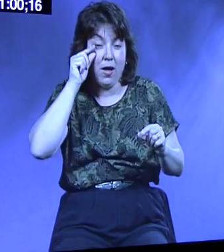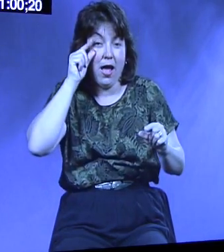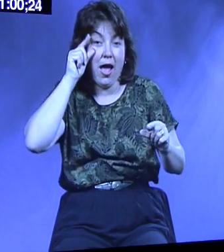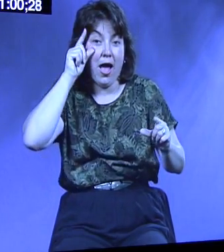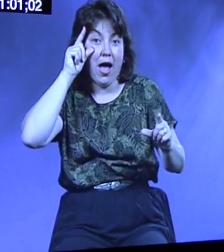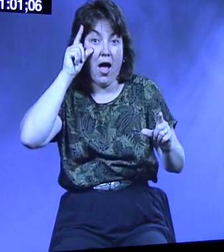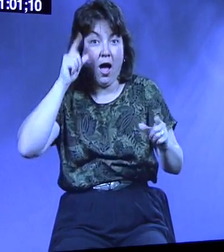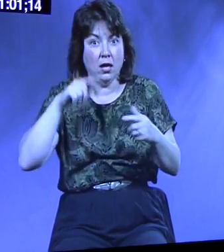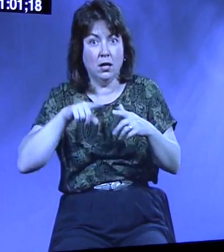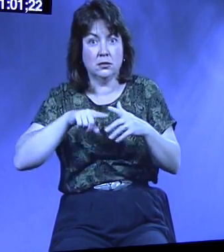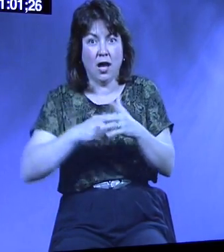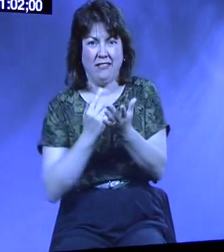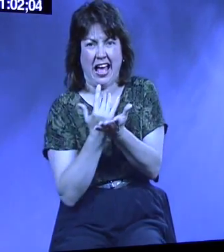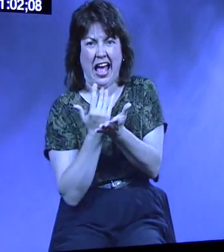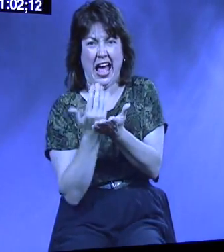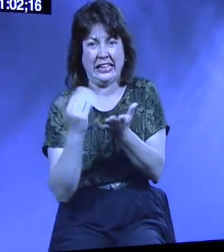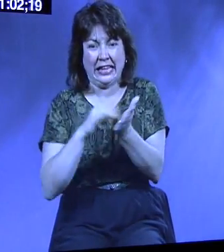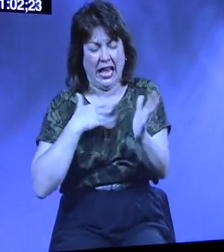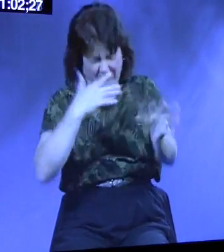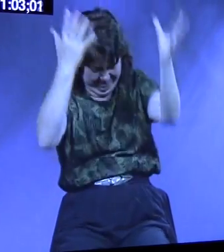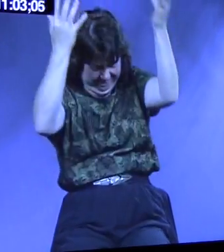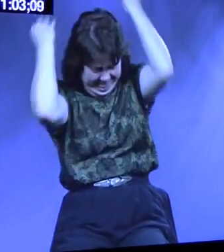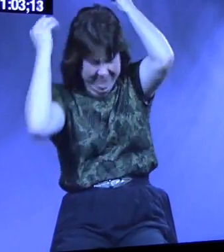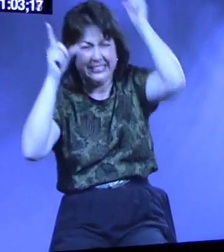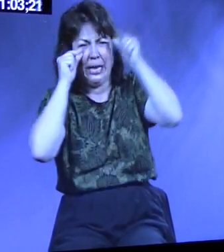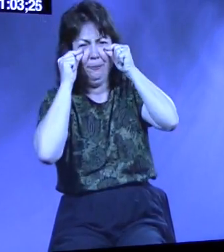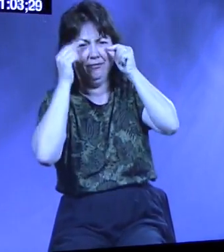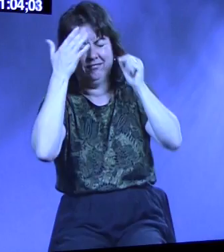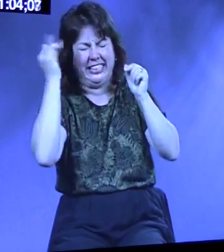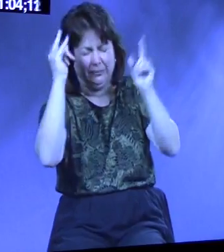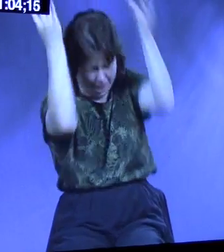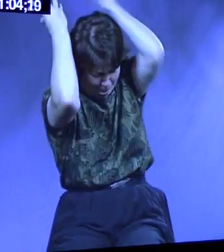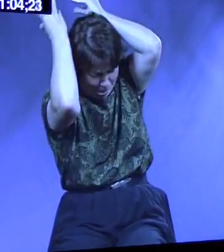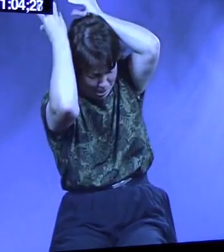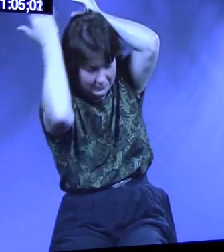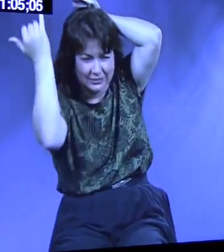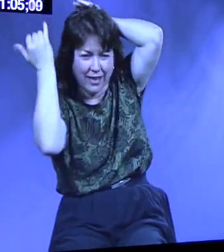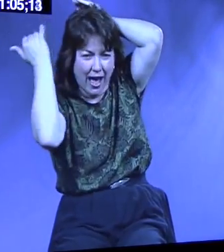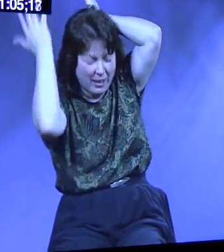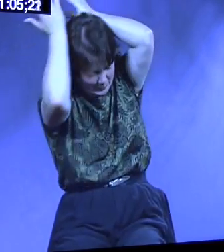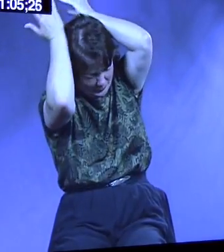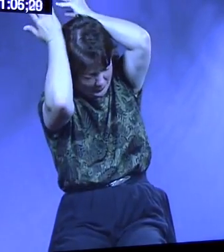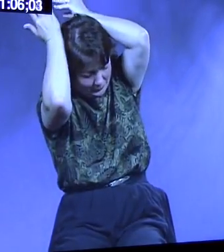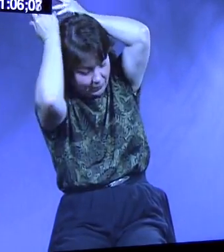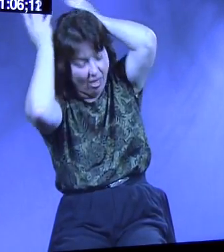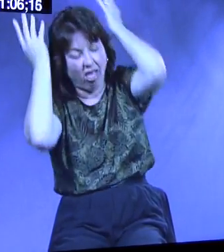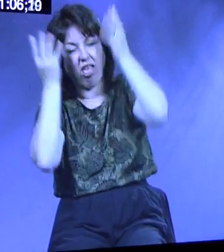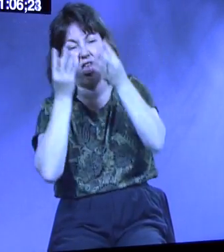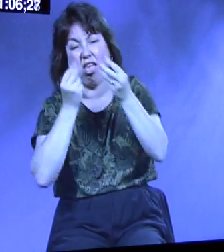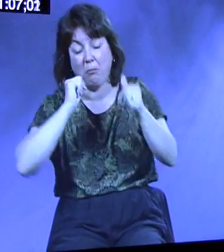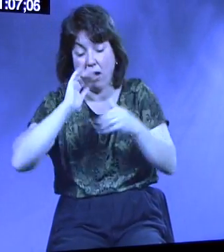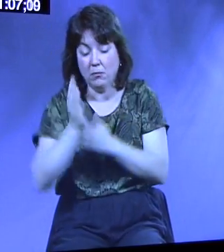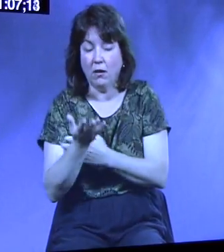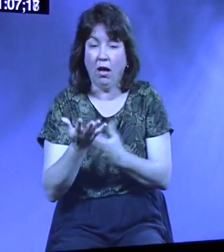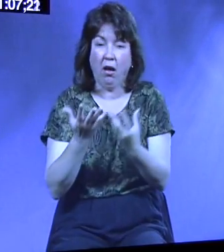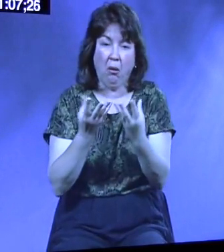Maybe it'd be better. But no, as soon as I dried my hands up, it went right back to the burning sensation. I stuck them right back in the bowl and fell back